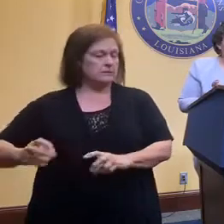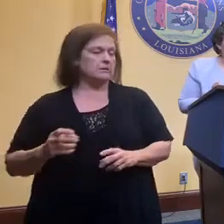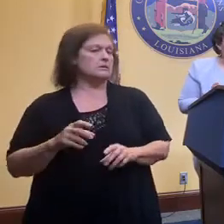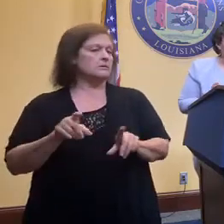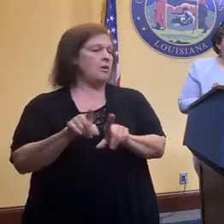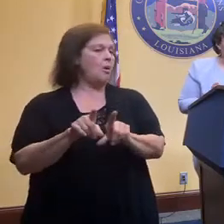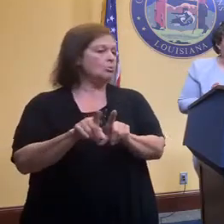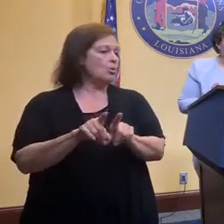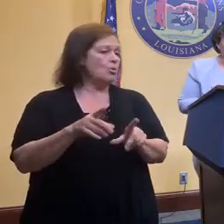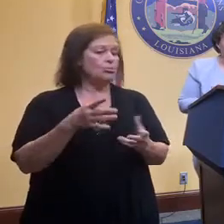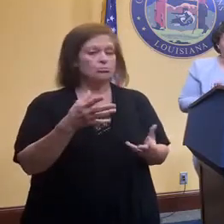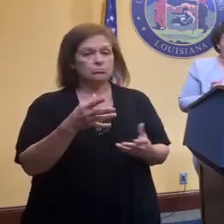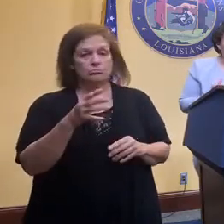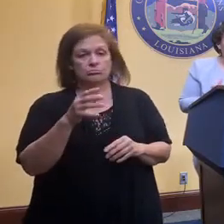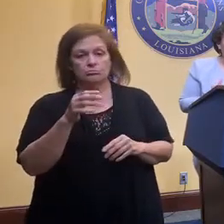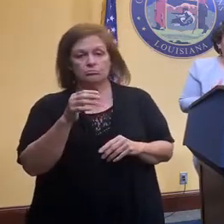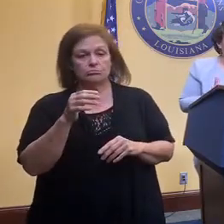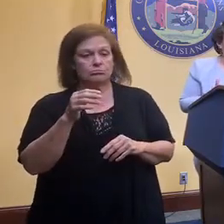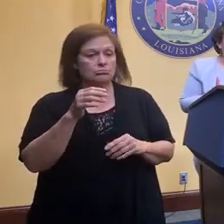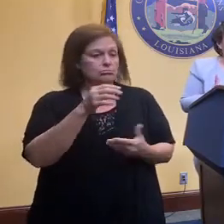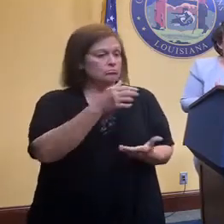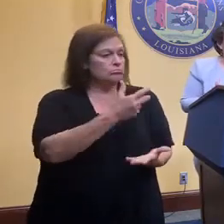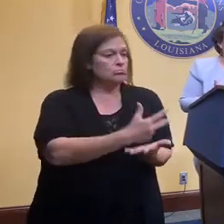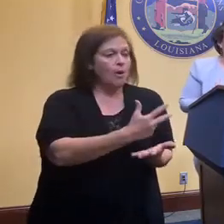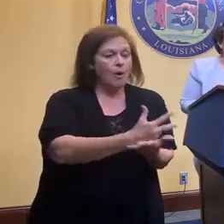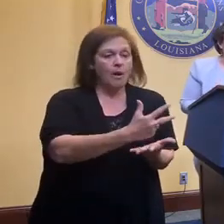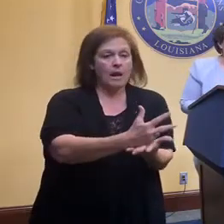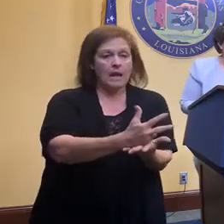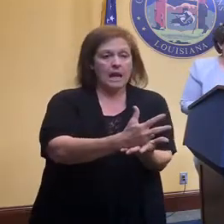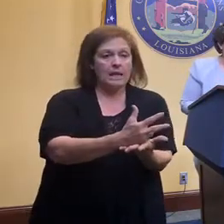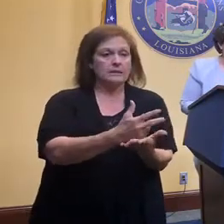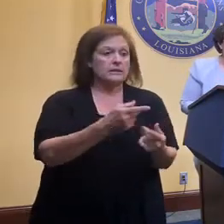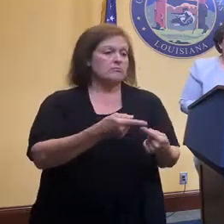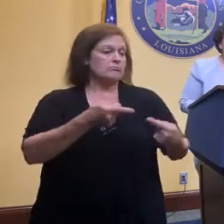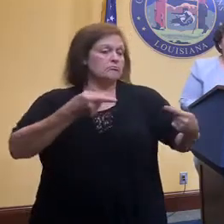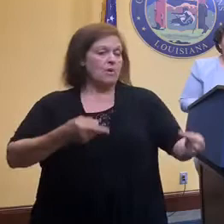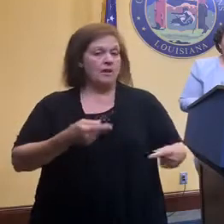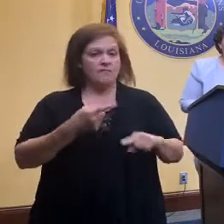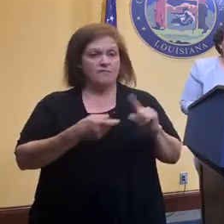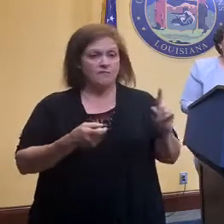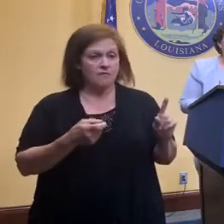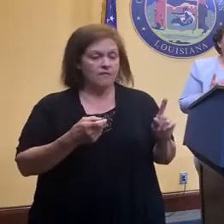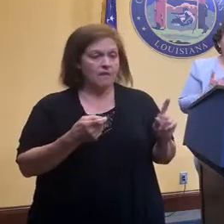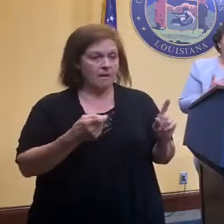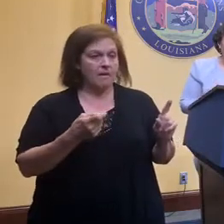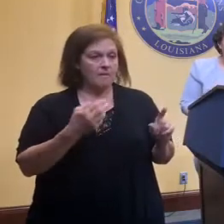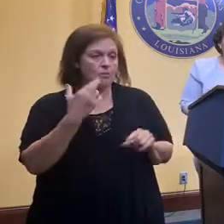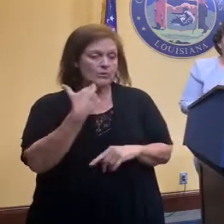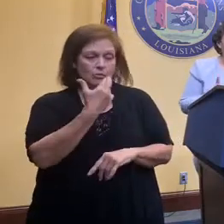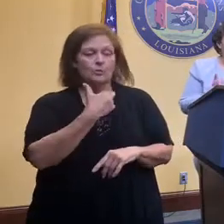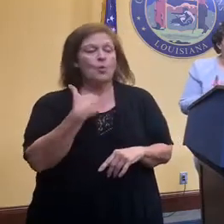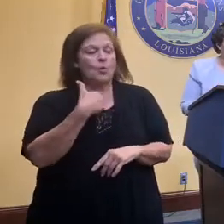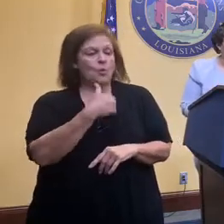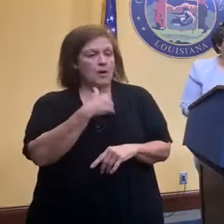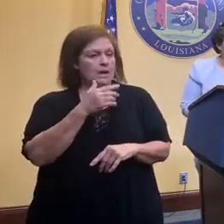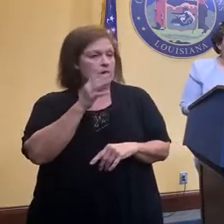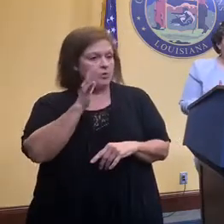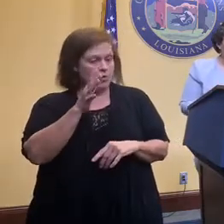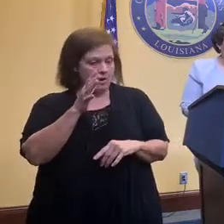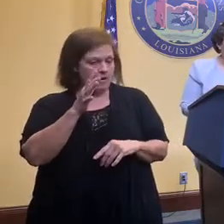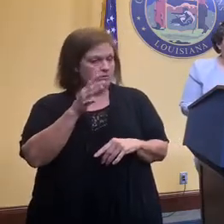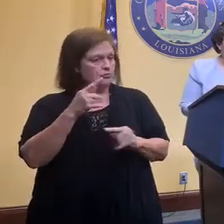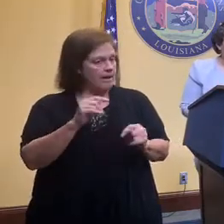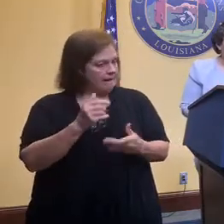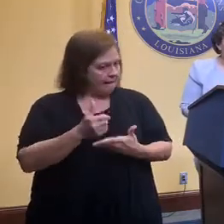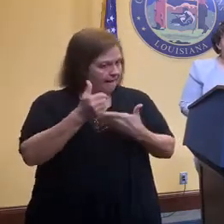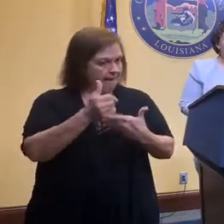as private and parking lots may be adjacent to the establishment. We're going to be as helpful as possible